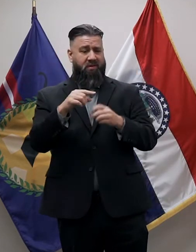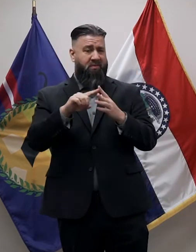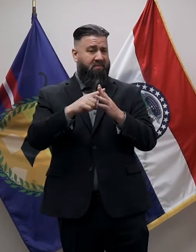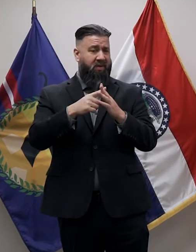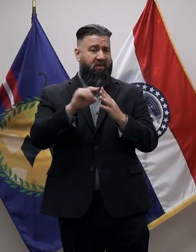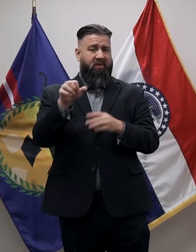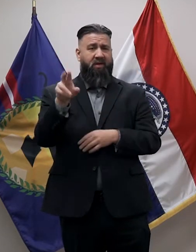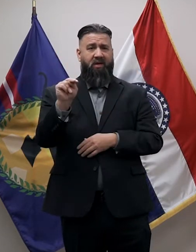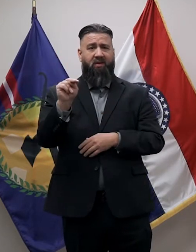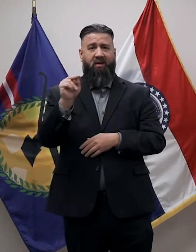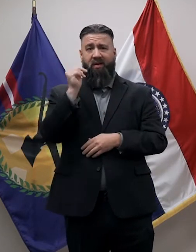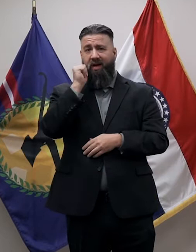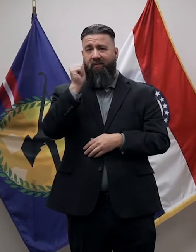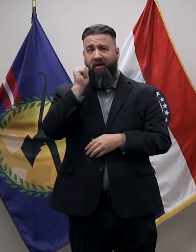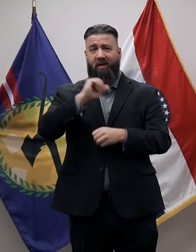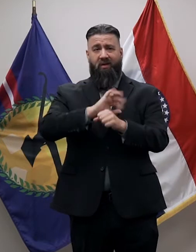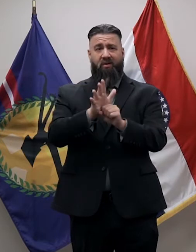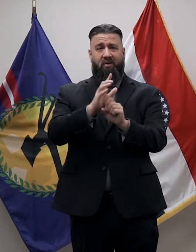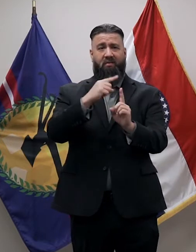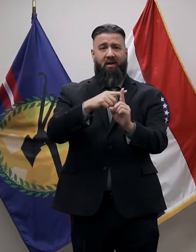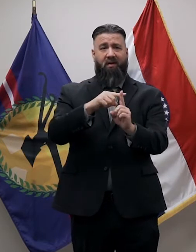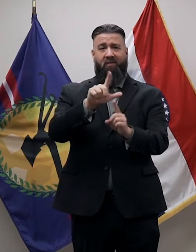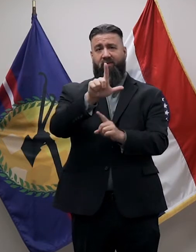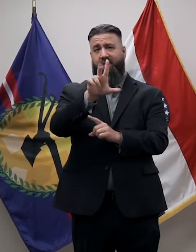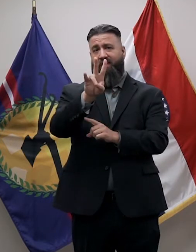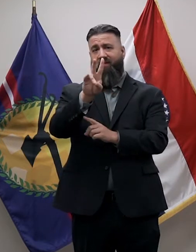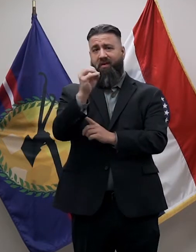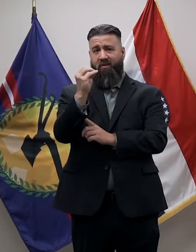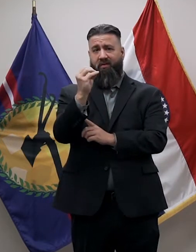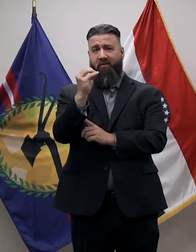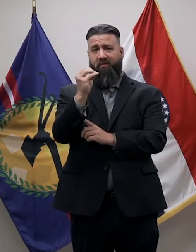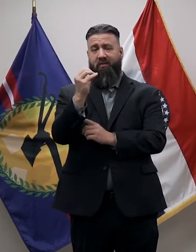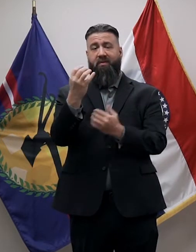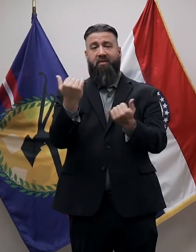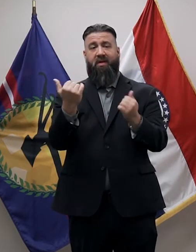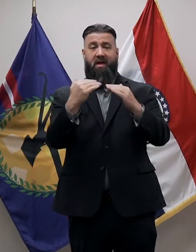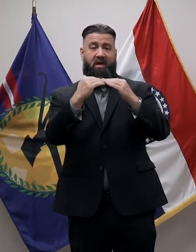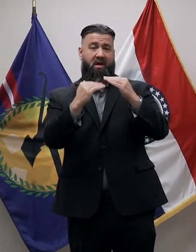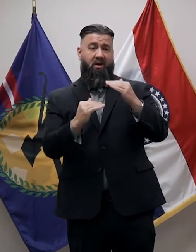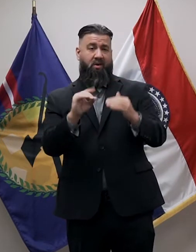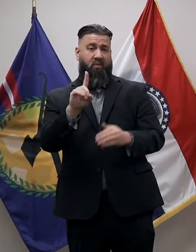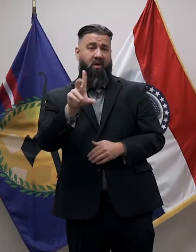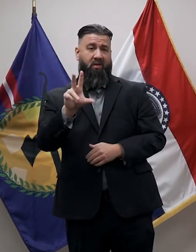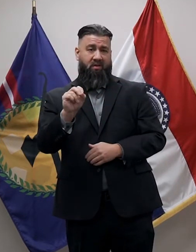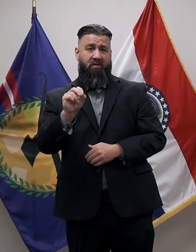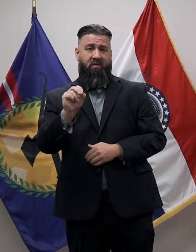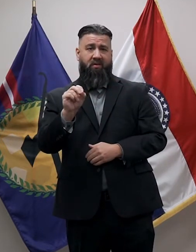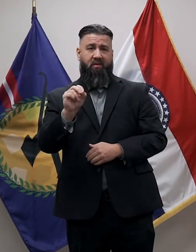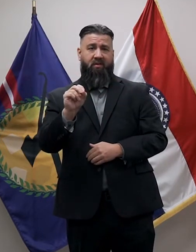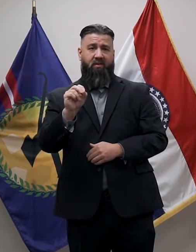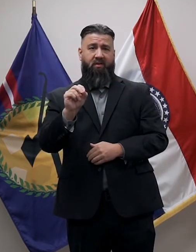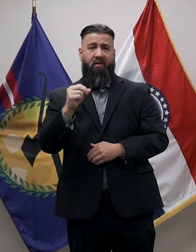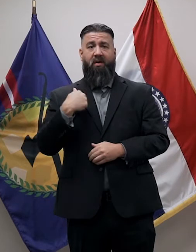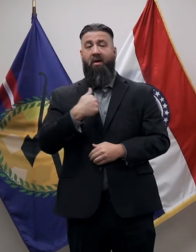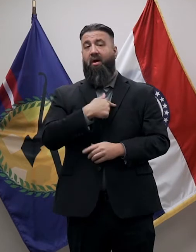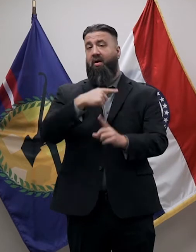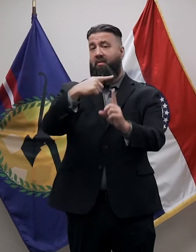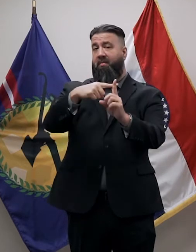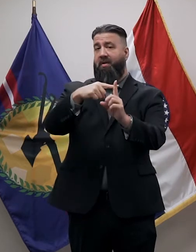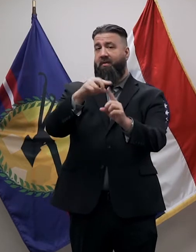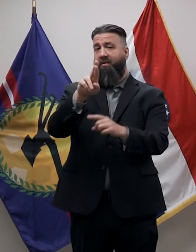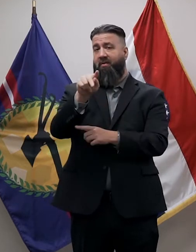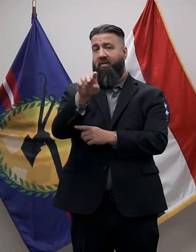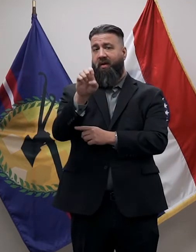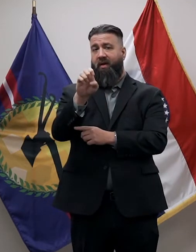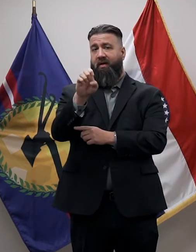was 2,700. Today, we are down to under 130. Our positivity